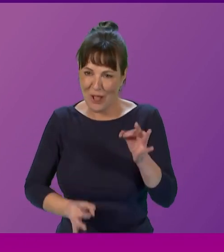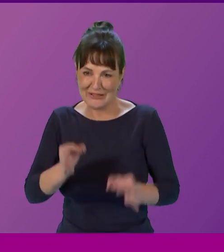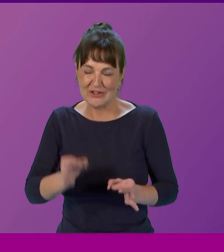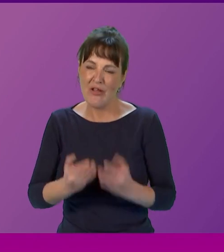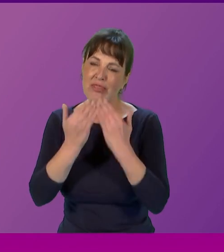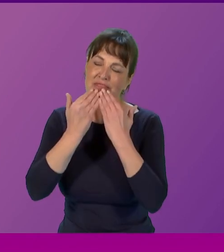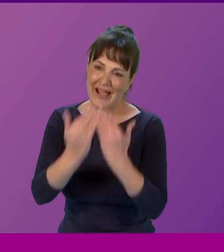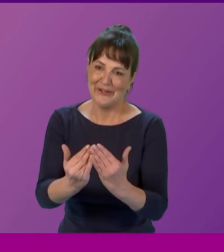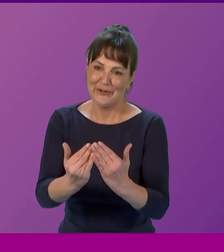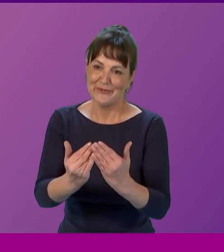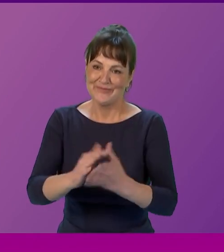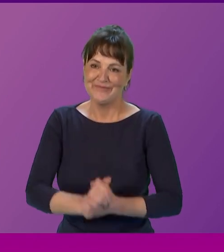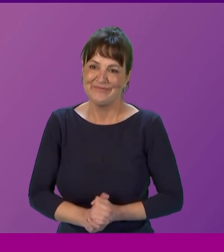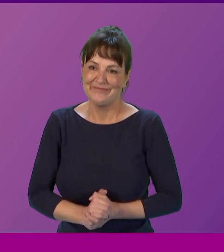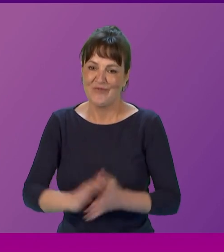Thank you.